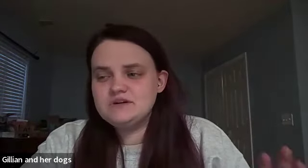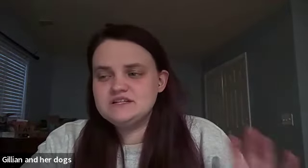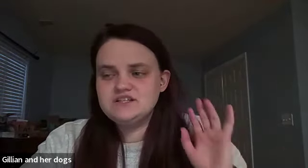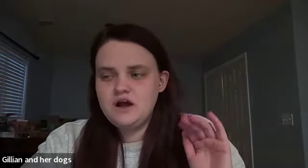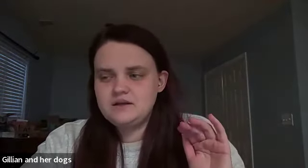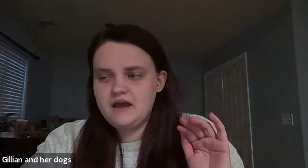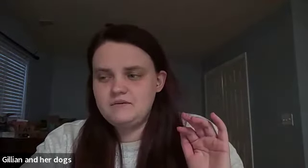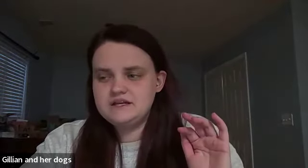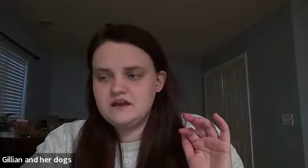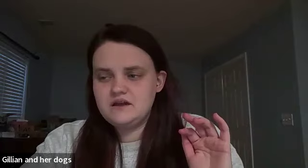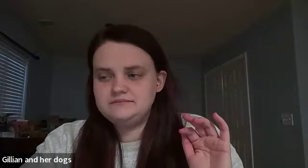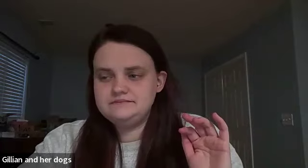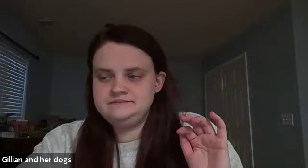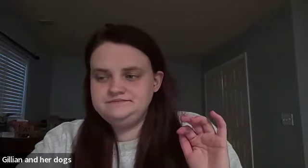was going to talk about was